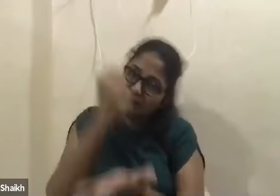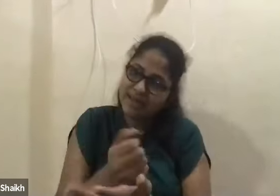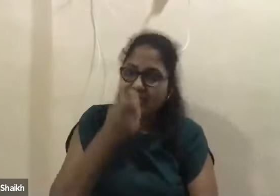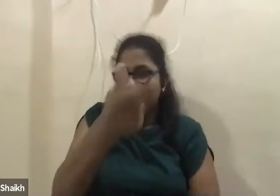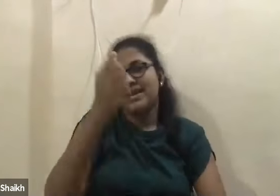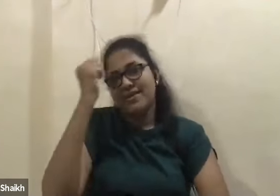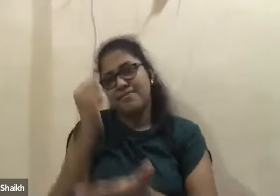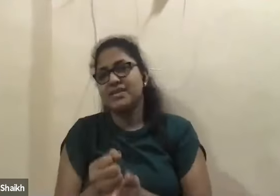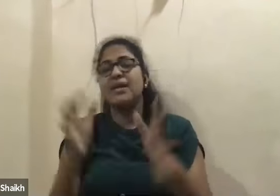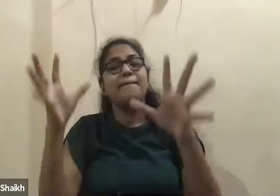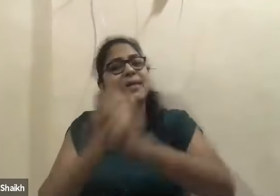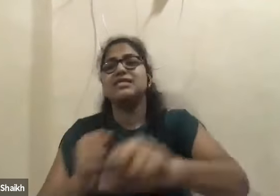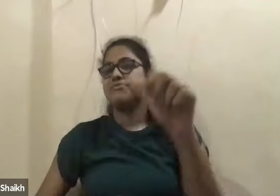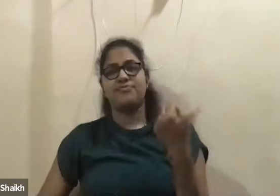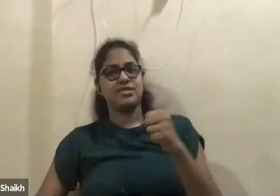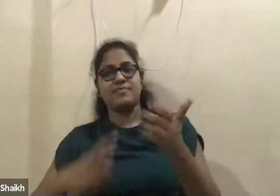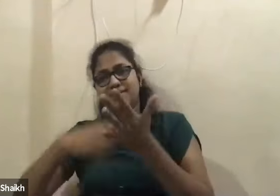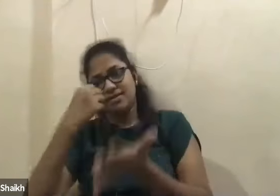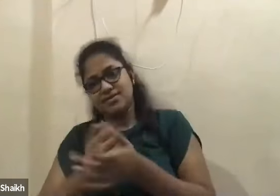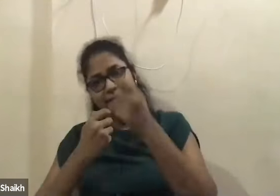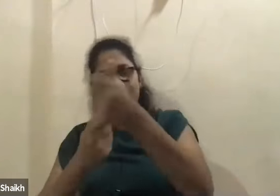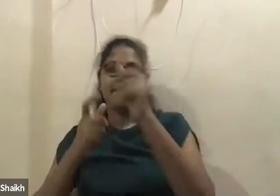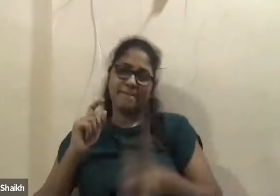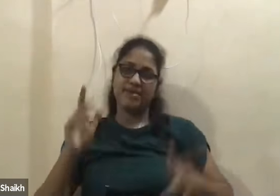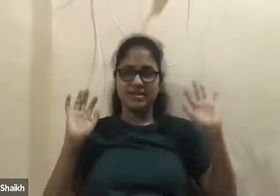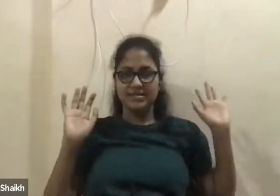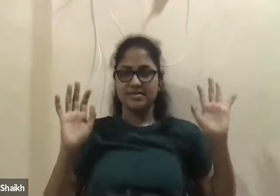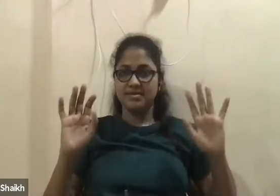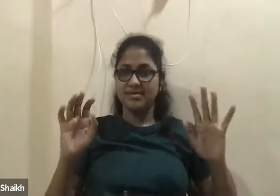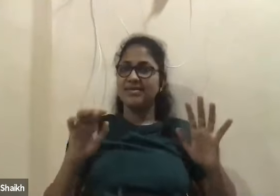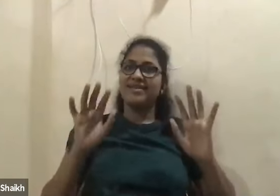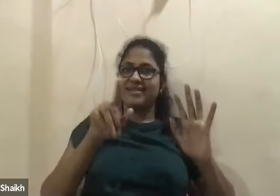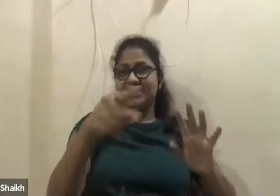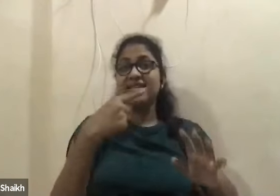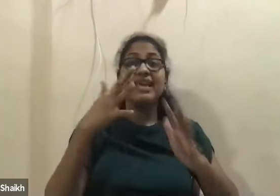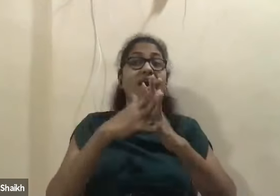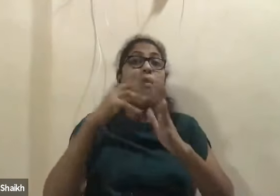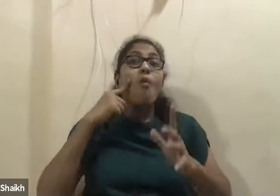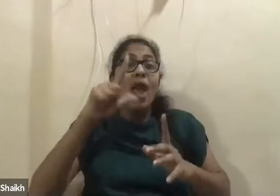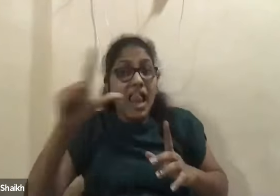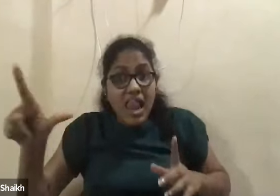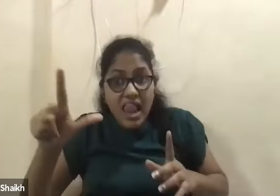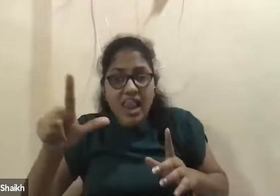you cannot really escape the stamp duty. It's only if you do it by way of will that you can. Better not